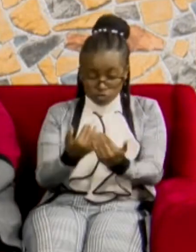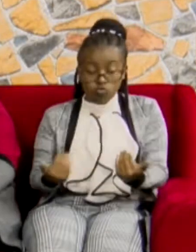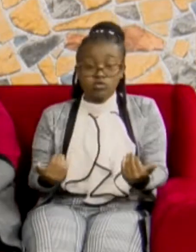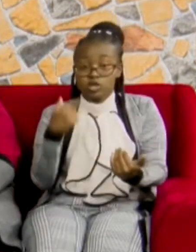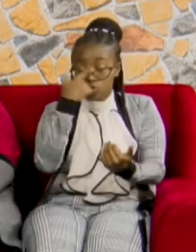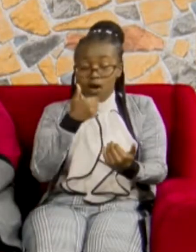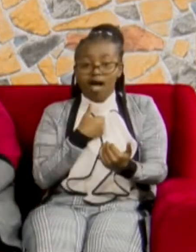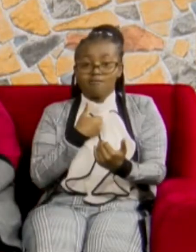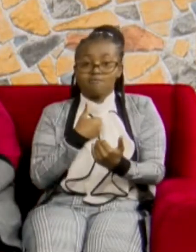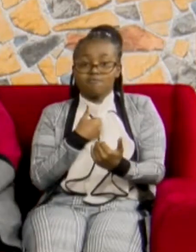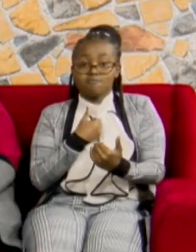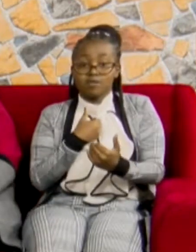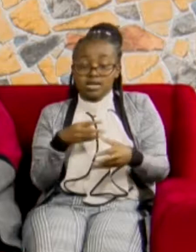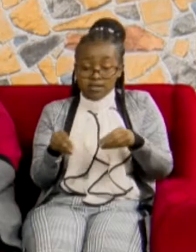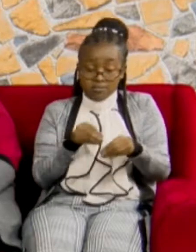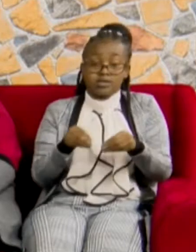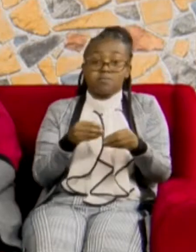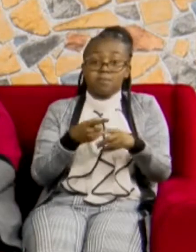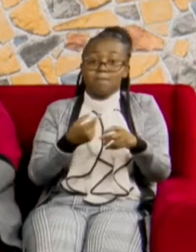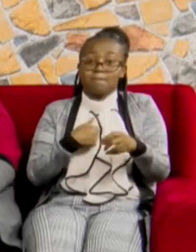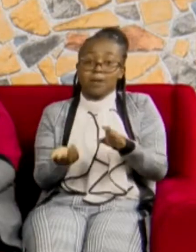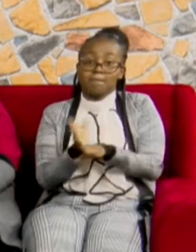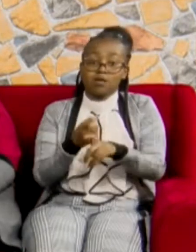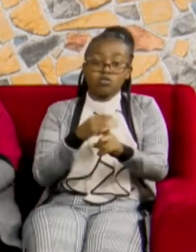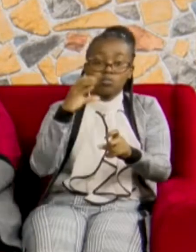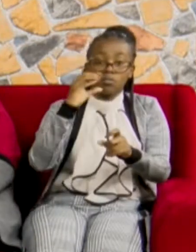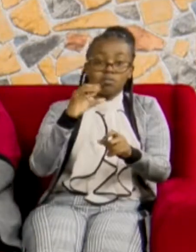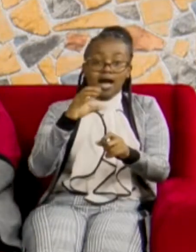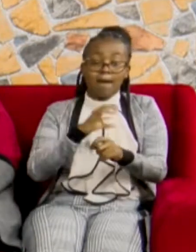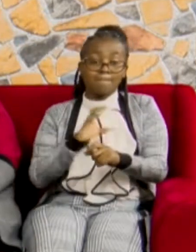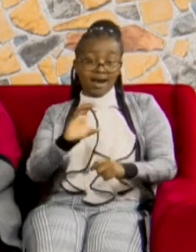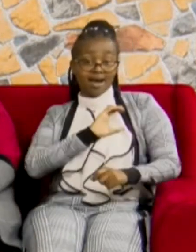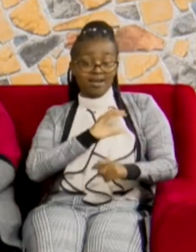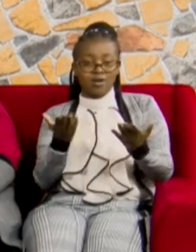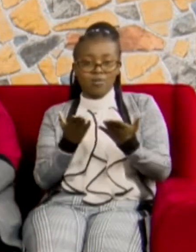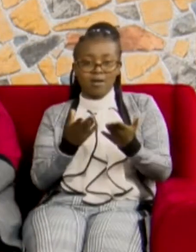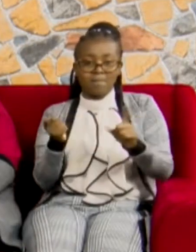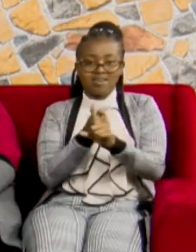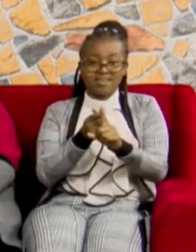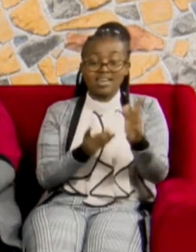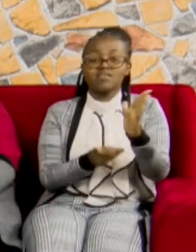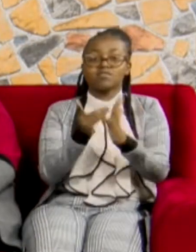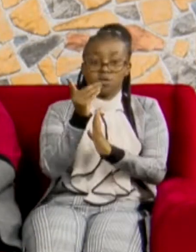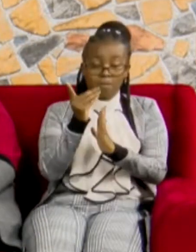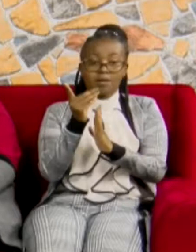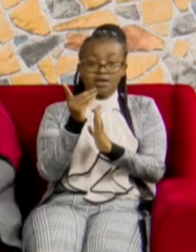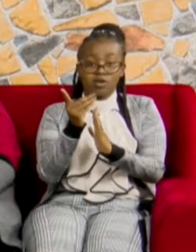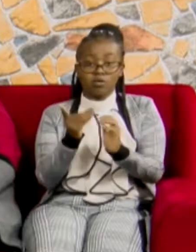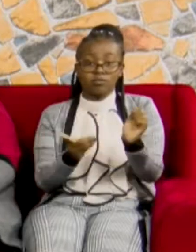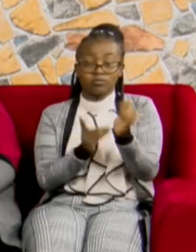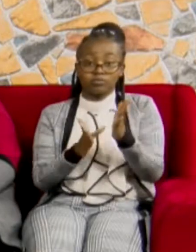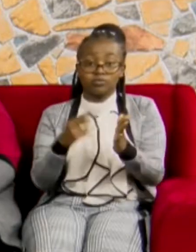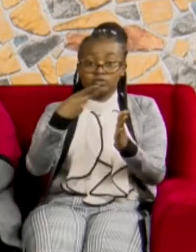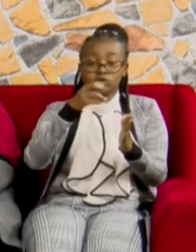and I have just come back from Canada, where I trained in developmental pediatrics at the